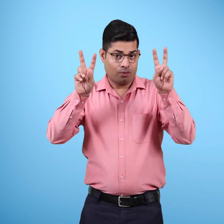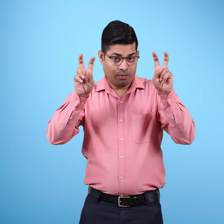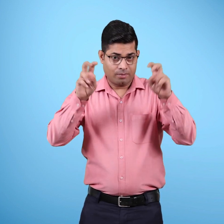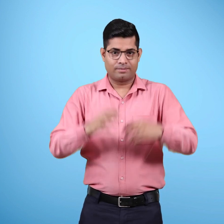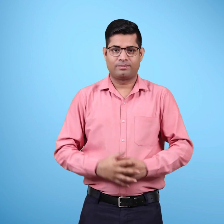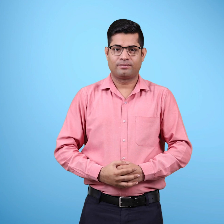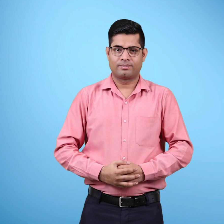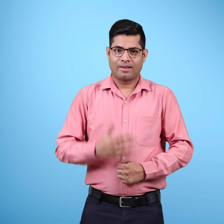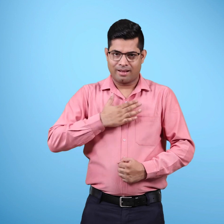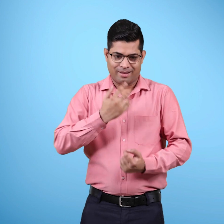title